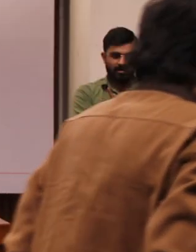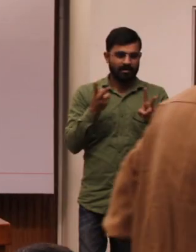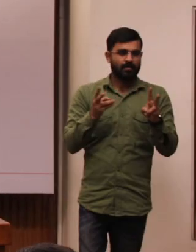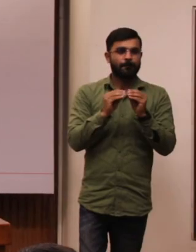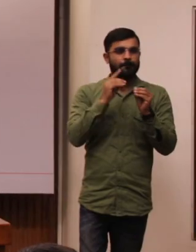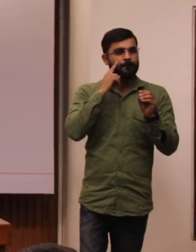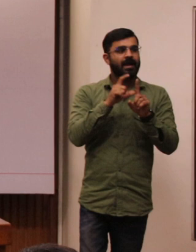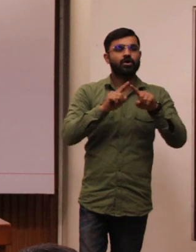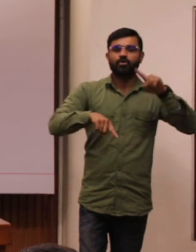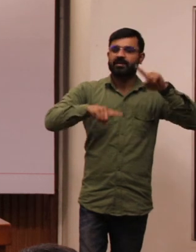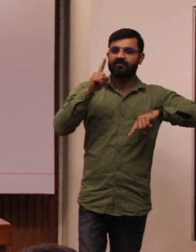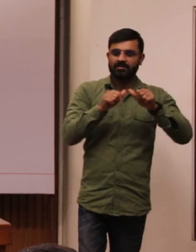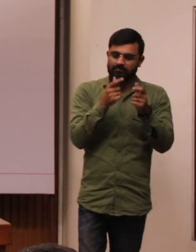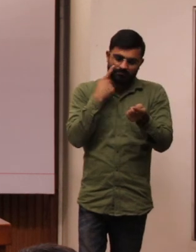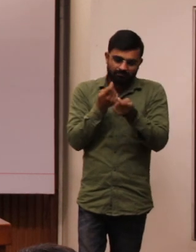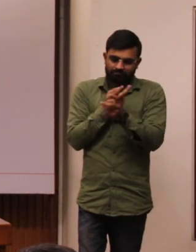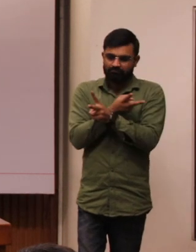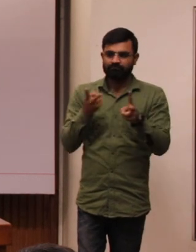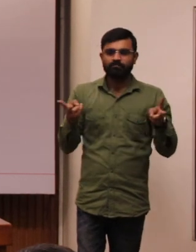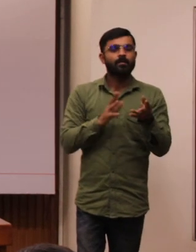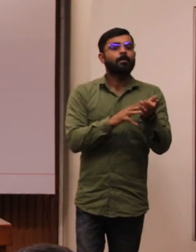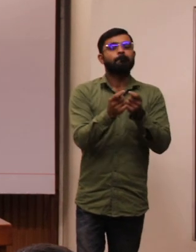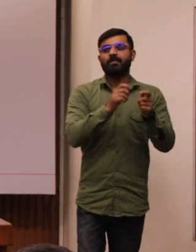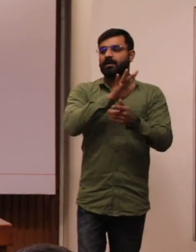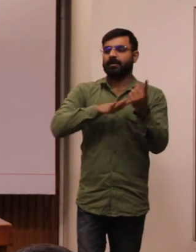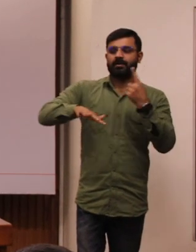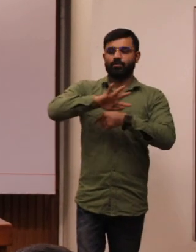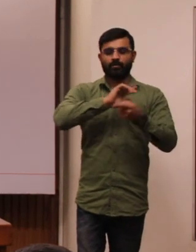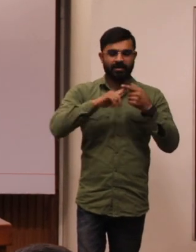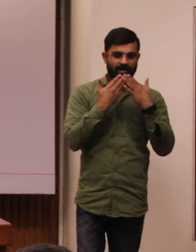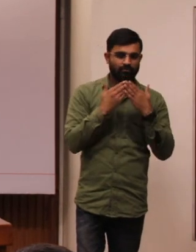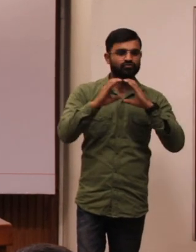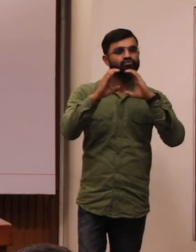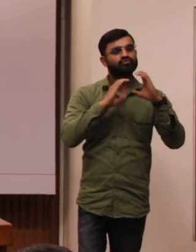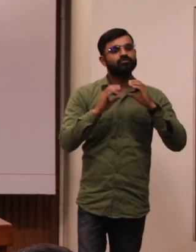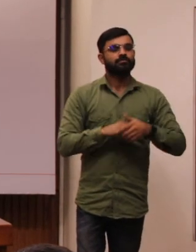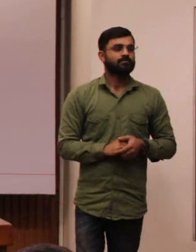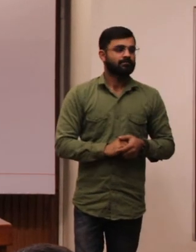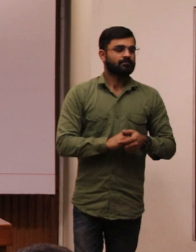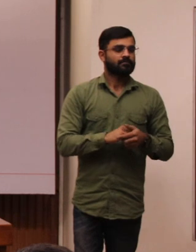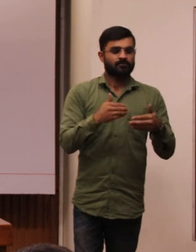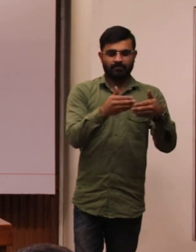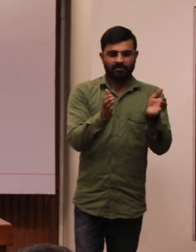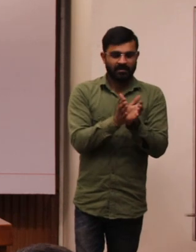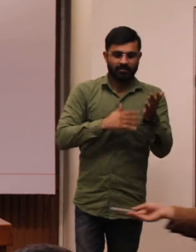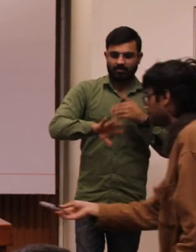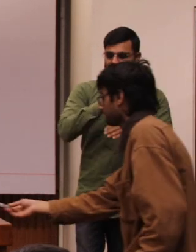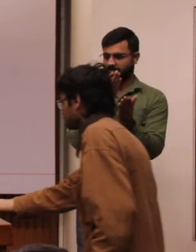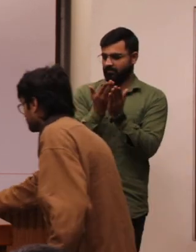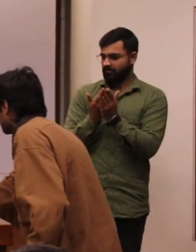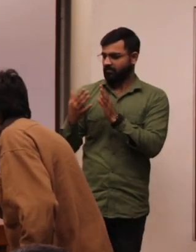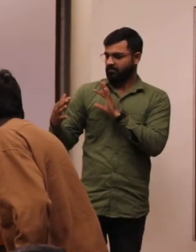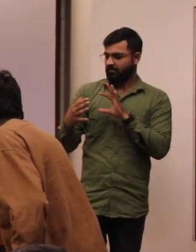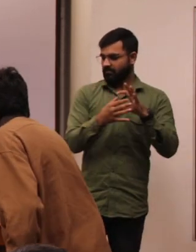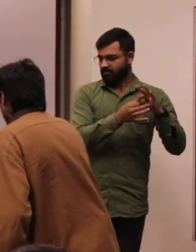biodiversity assessment and monitoring, wetland management, environmental education and communication, and community participation in